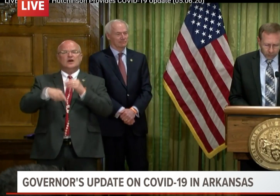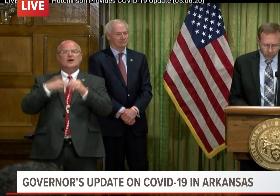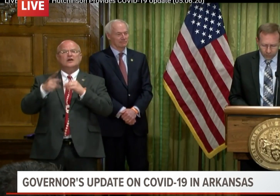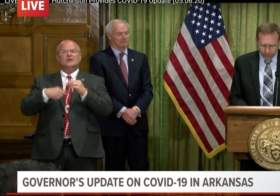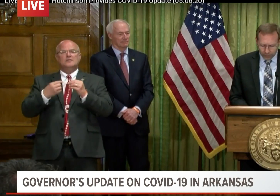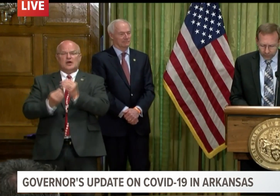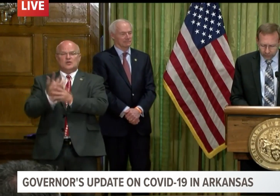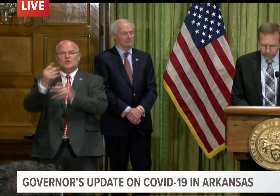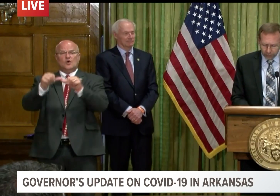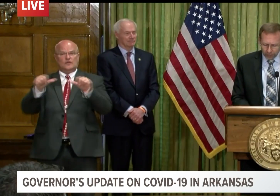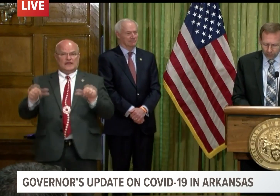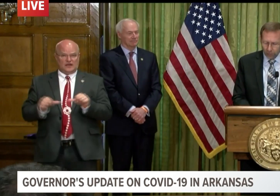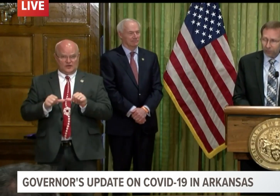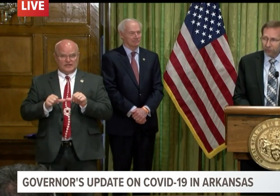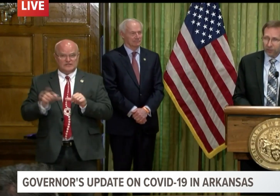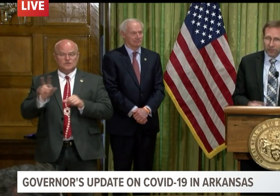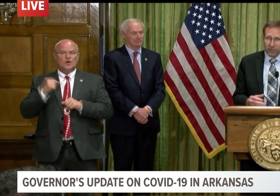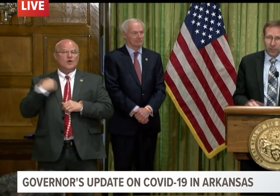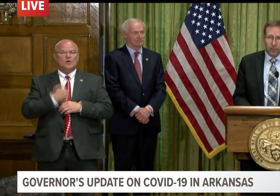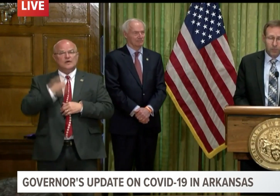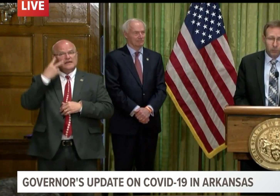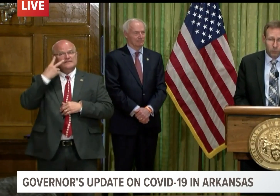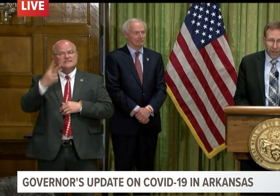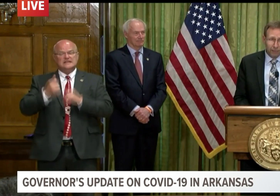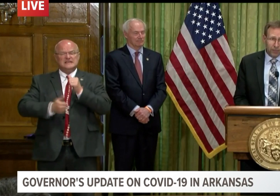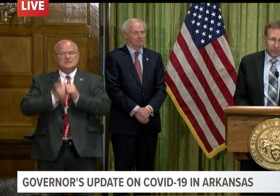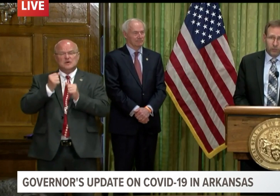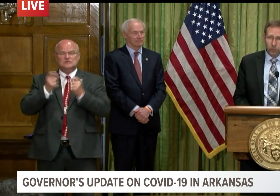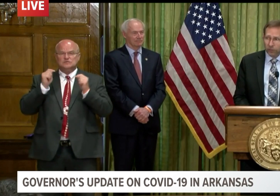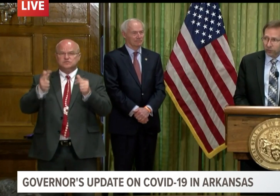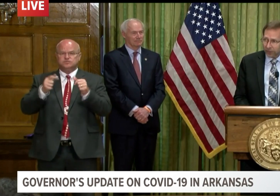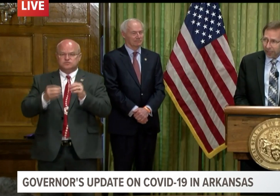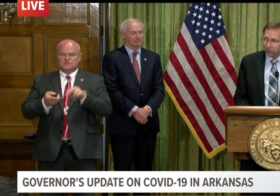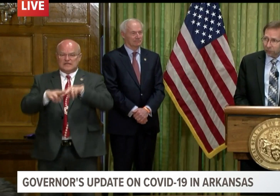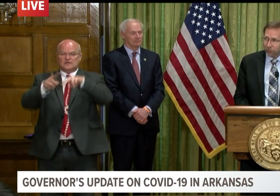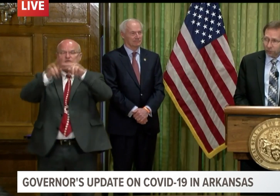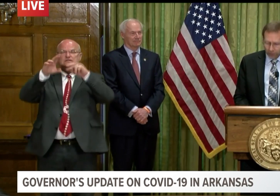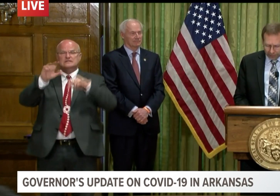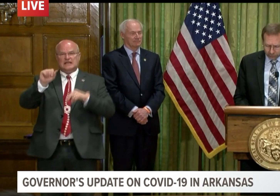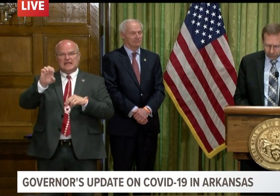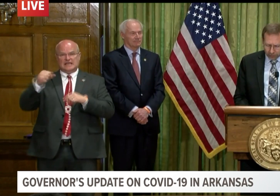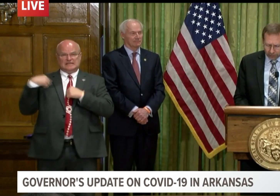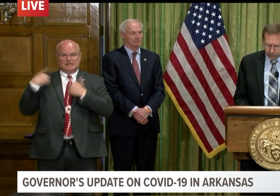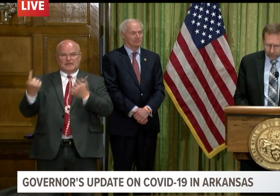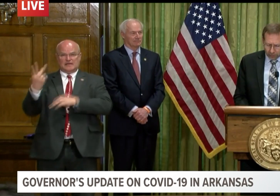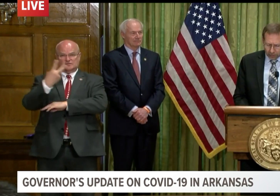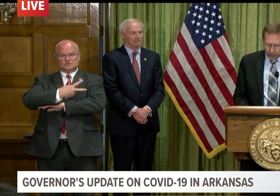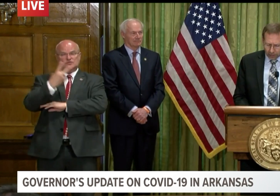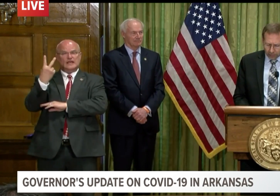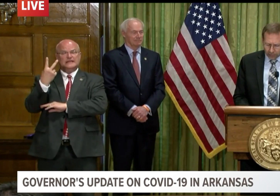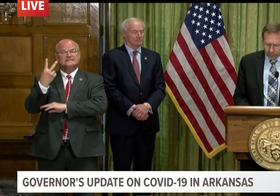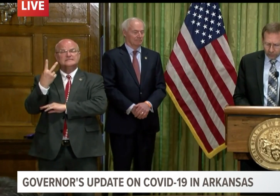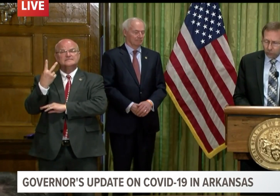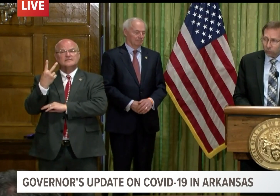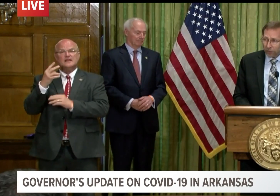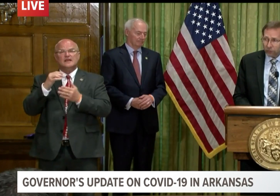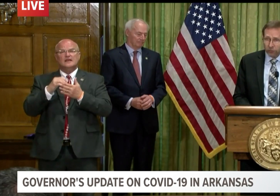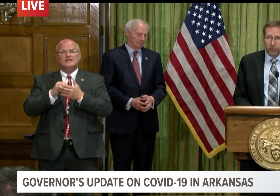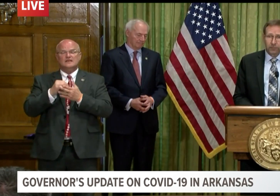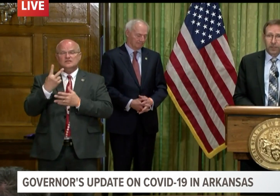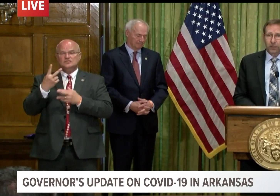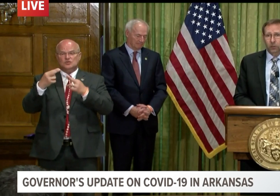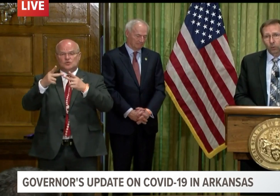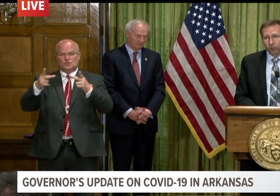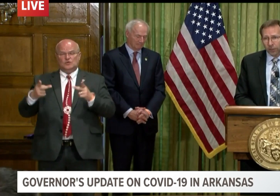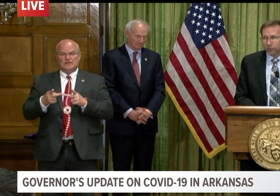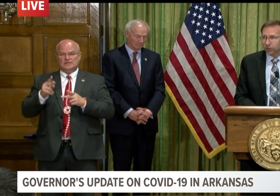about growth areas where we've seen the most rapid increase in cases over the last 2 days. The two